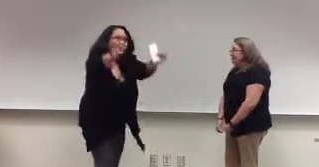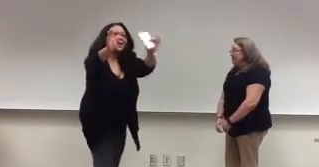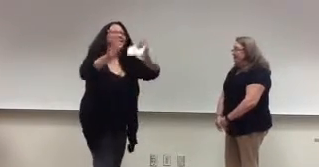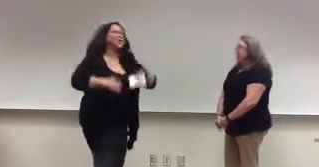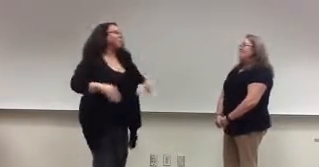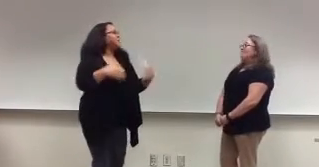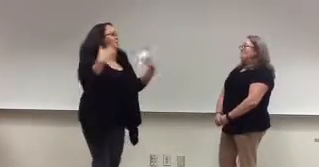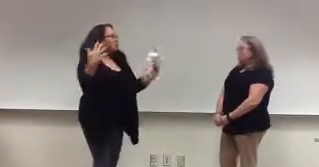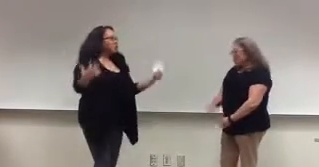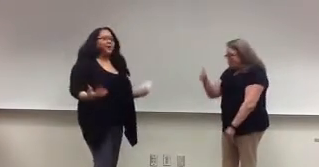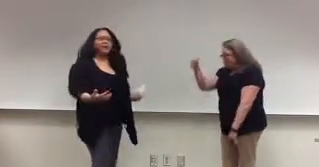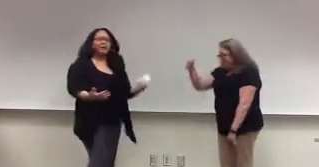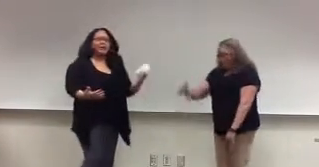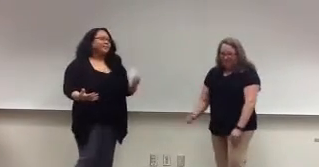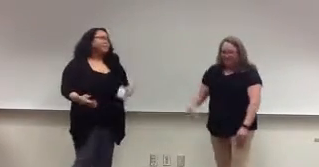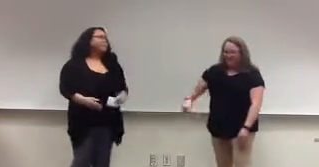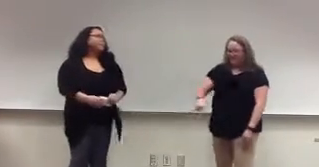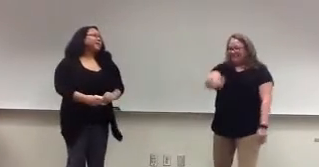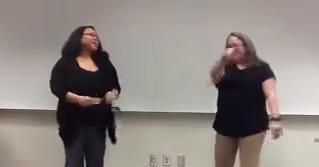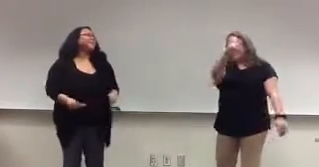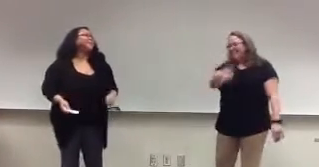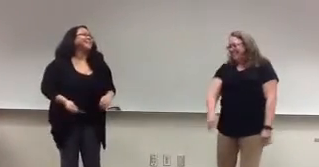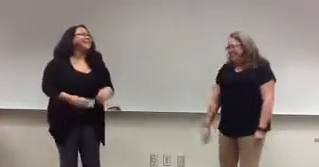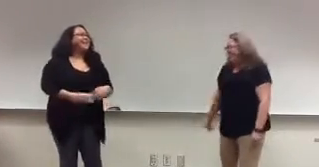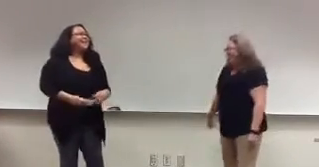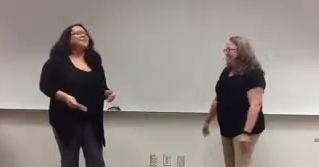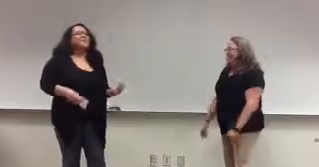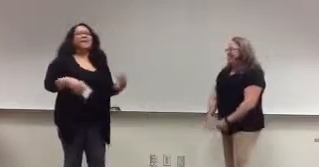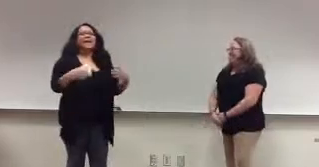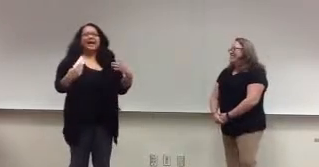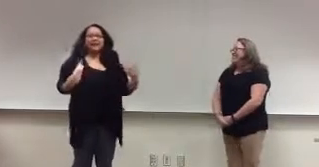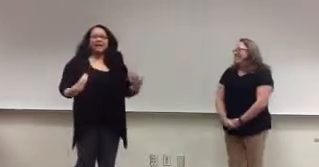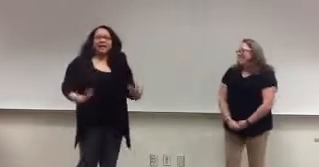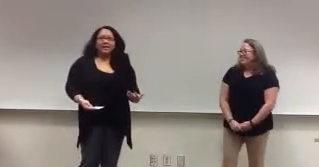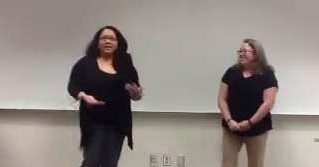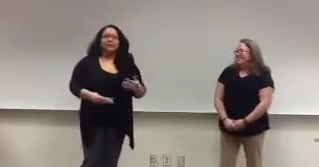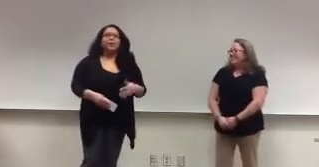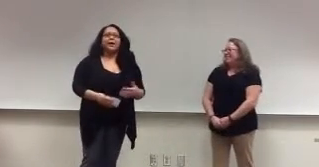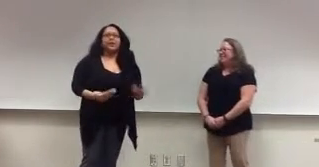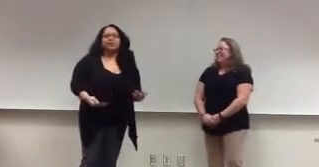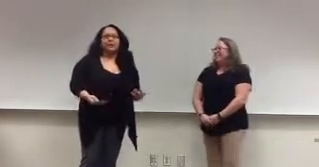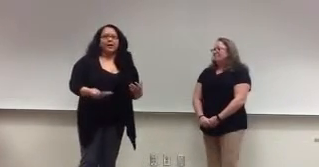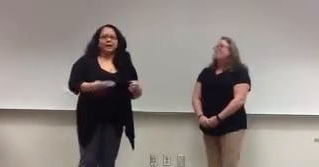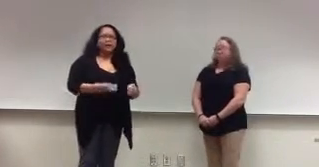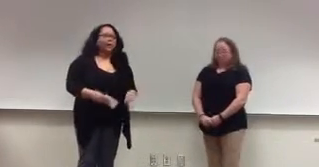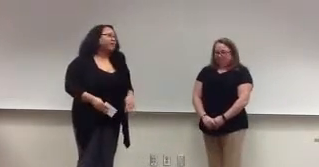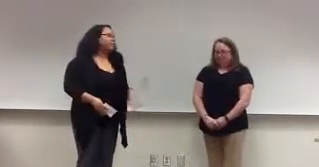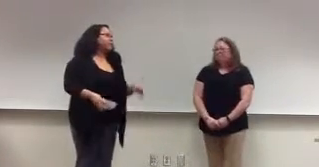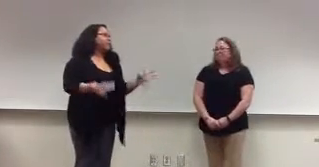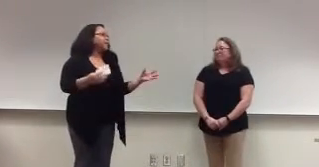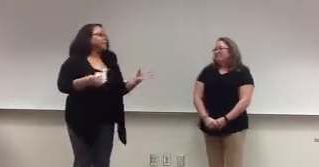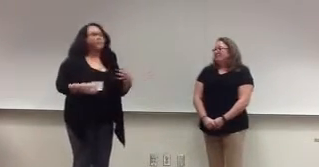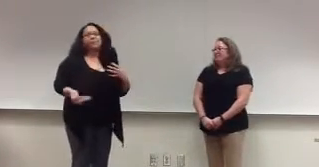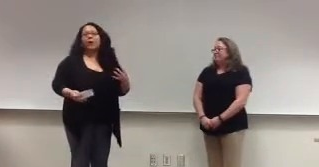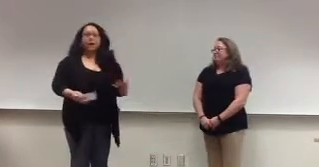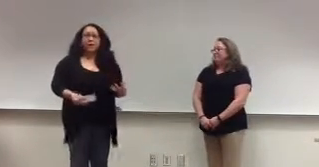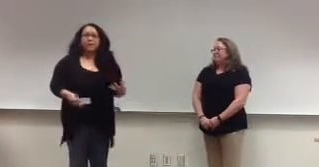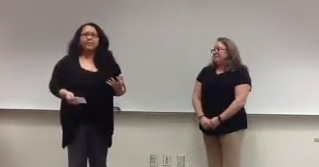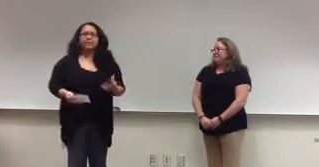way, or whatever you need to. If you need to act out anything, go ahead and do that as well. If you need to use any type of objects, you can